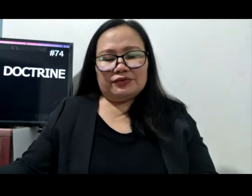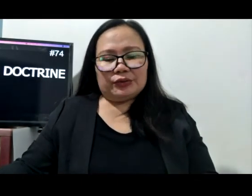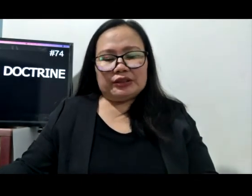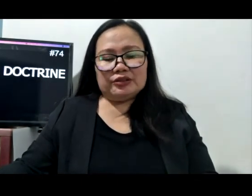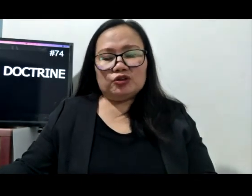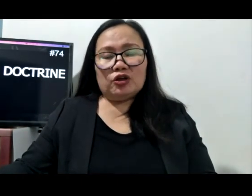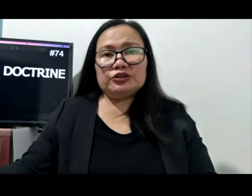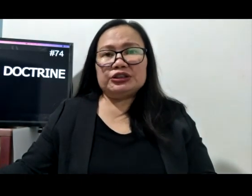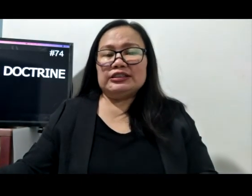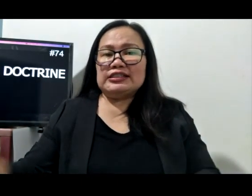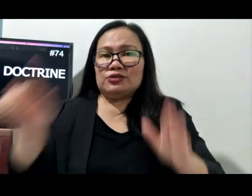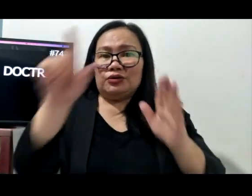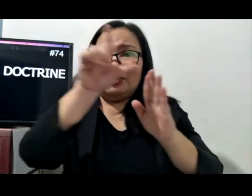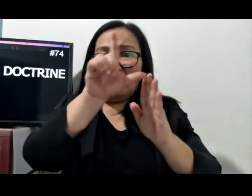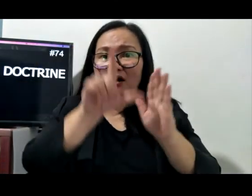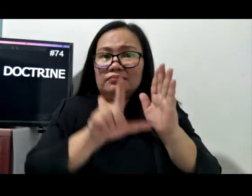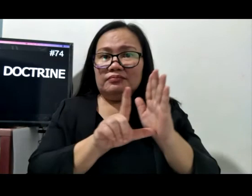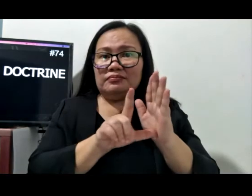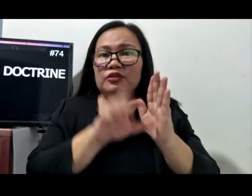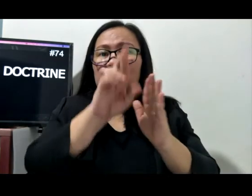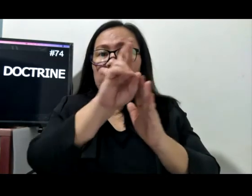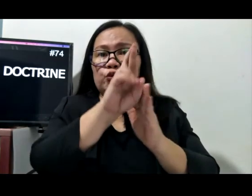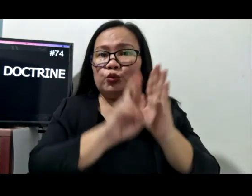74. Doctrine. So law, rule,